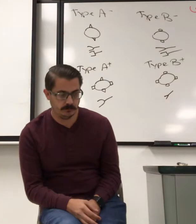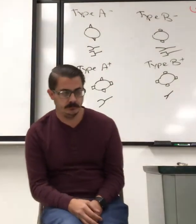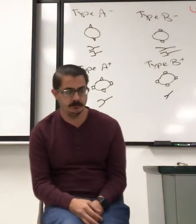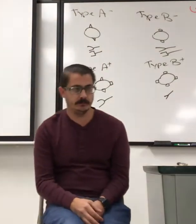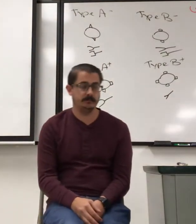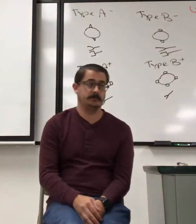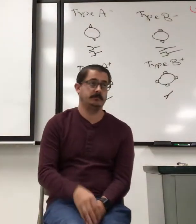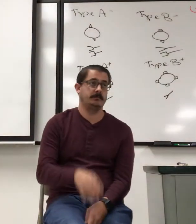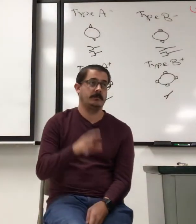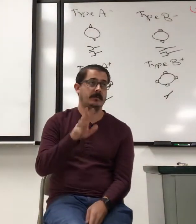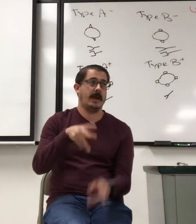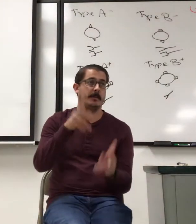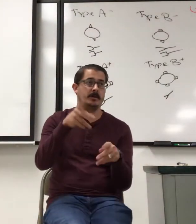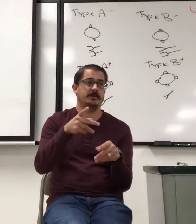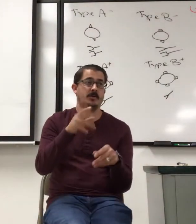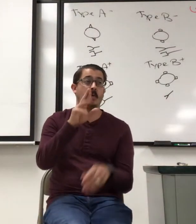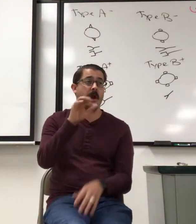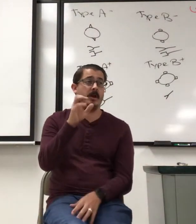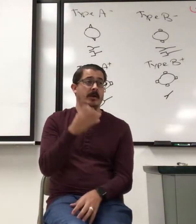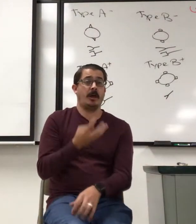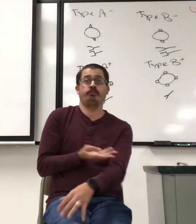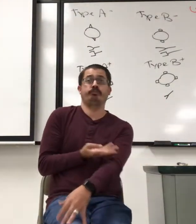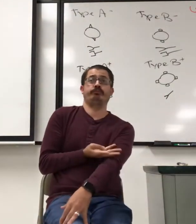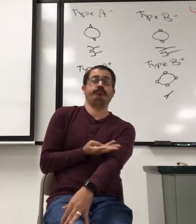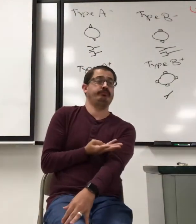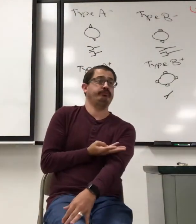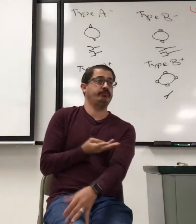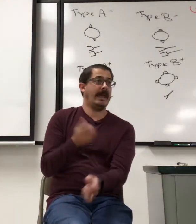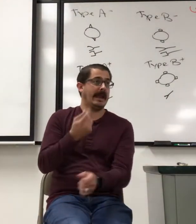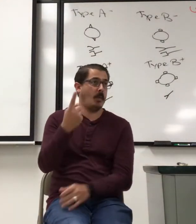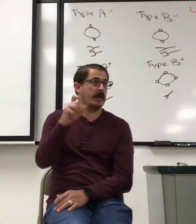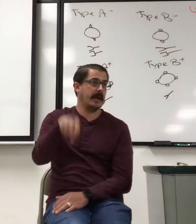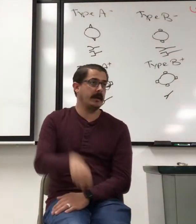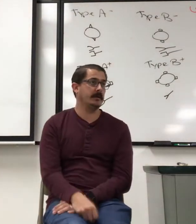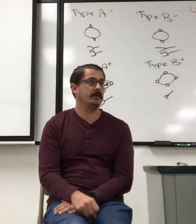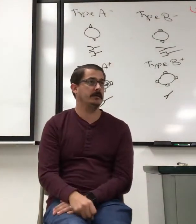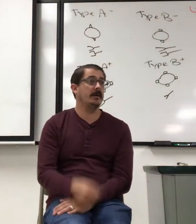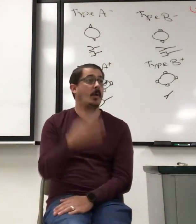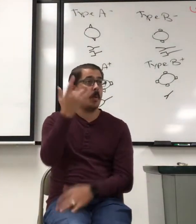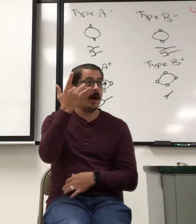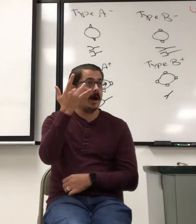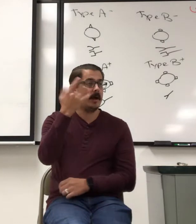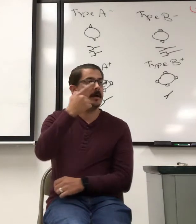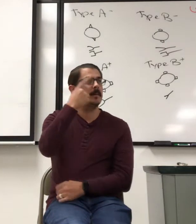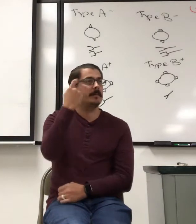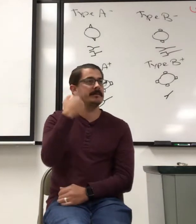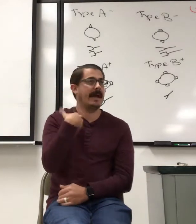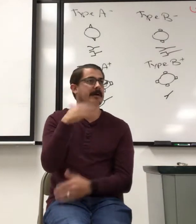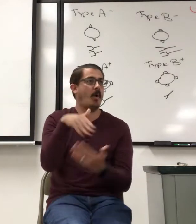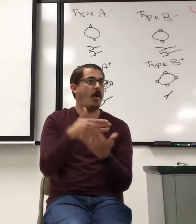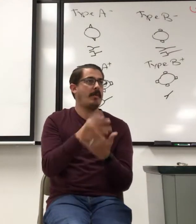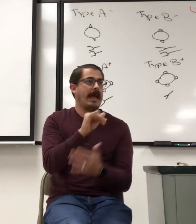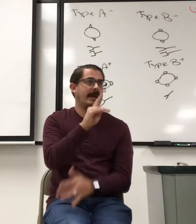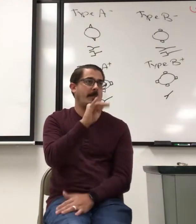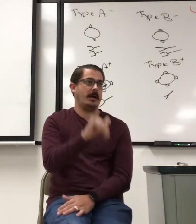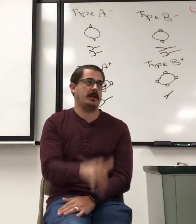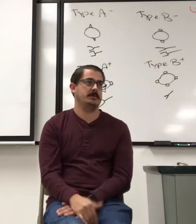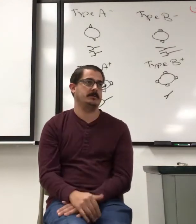This person, very rare, can receive blood from anybody. Why?